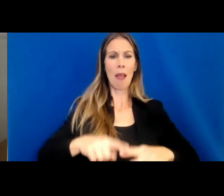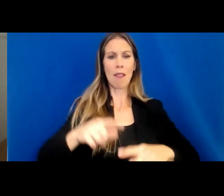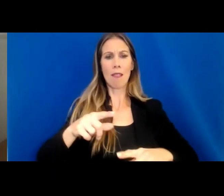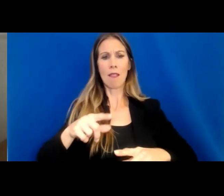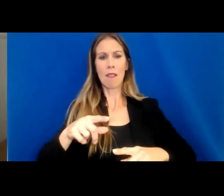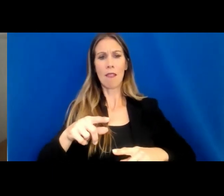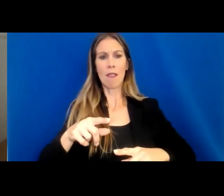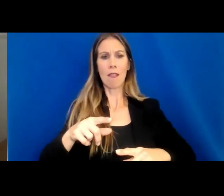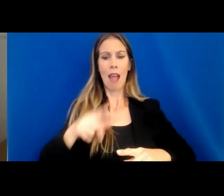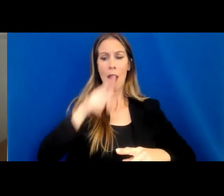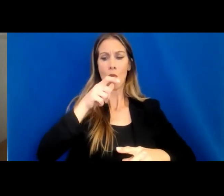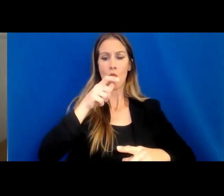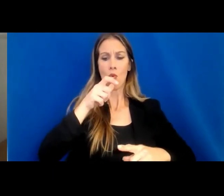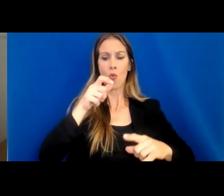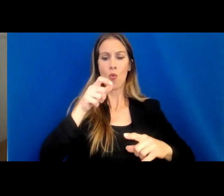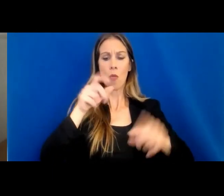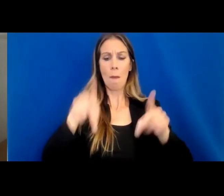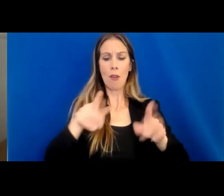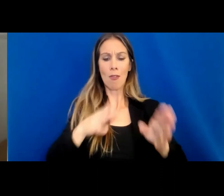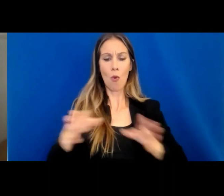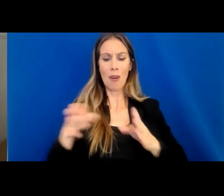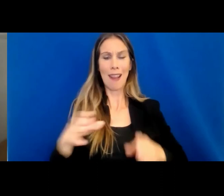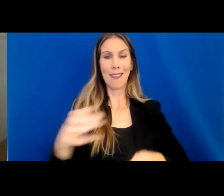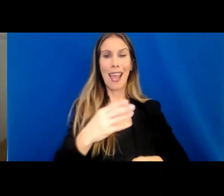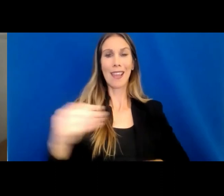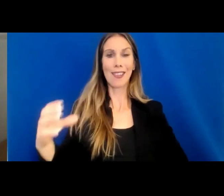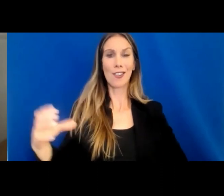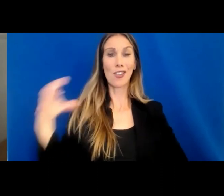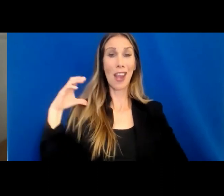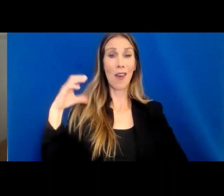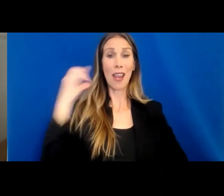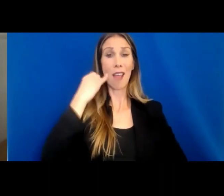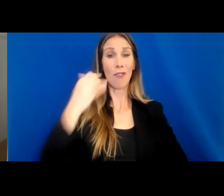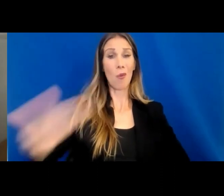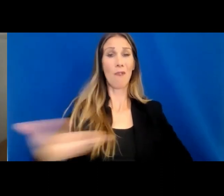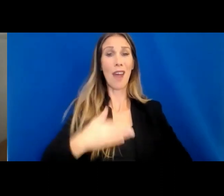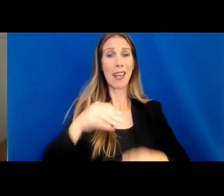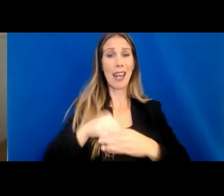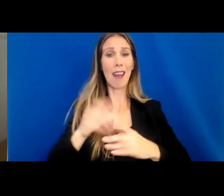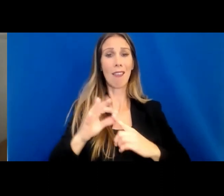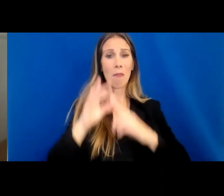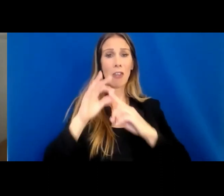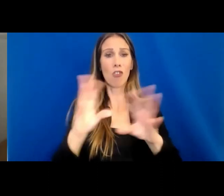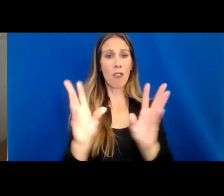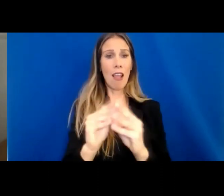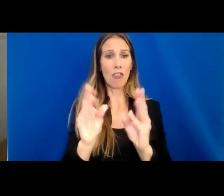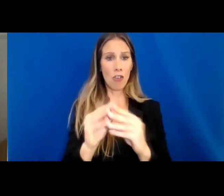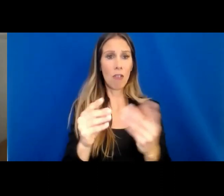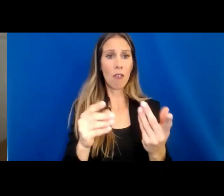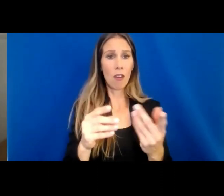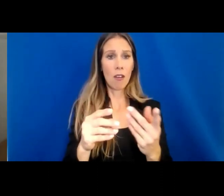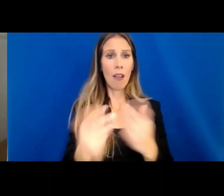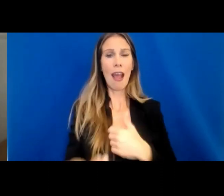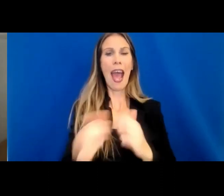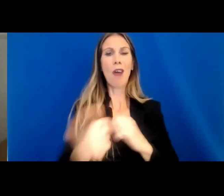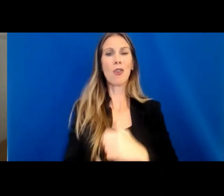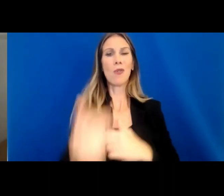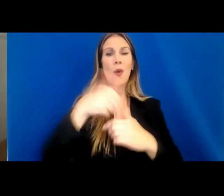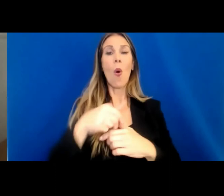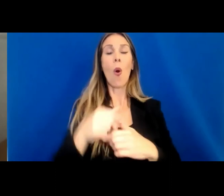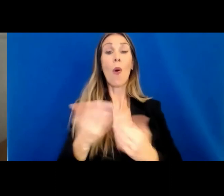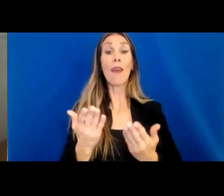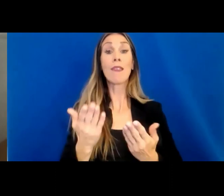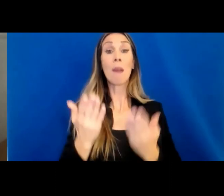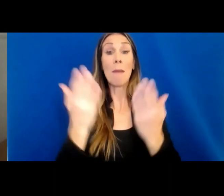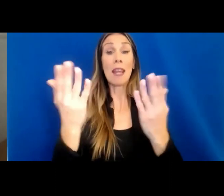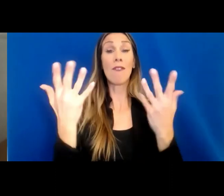the organizer and chair, when you were invited in an invited session to be part of it or a submitted session, they